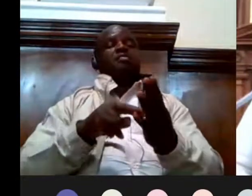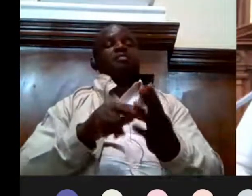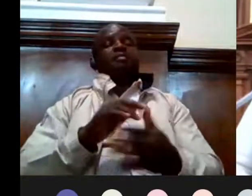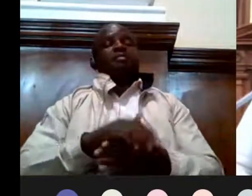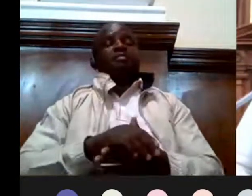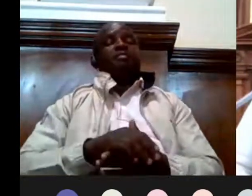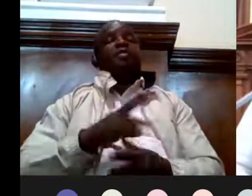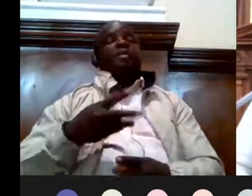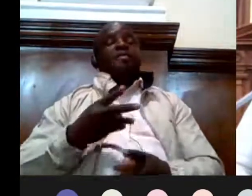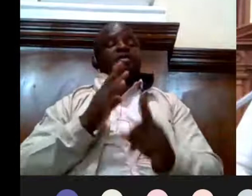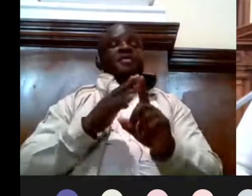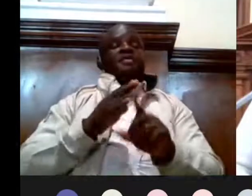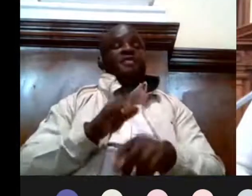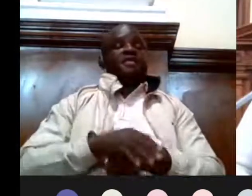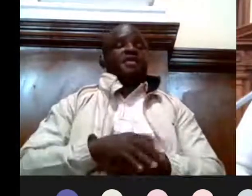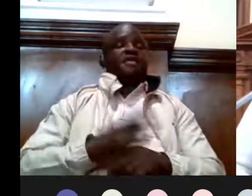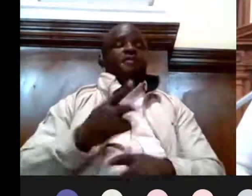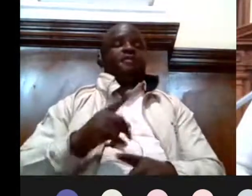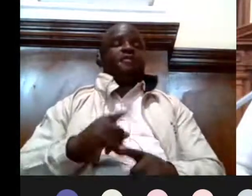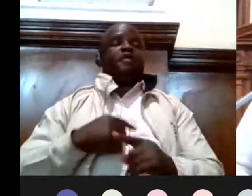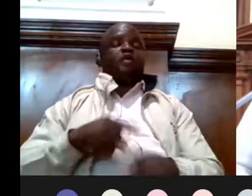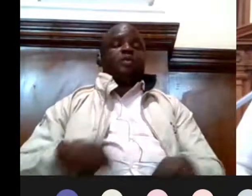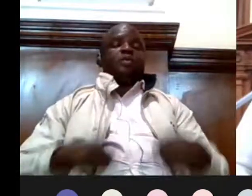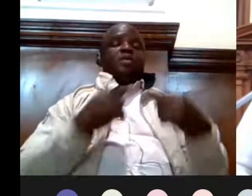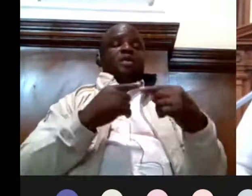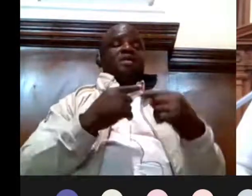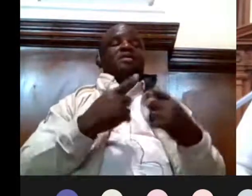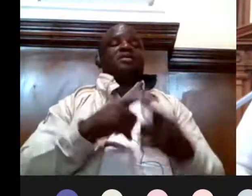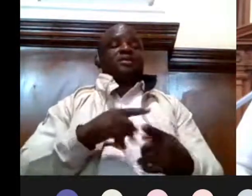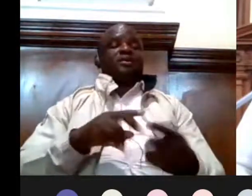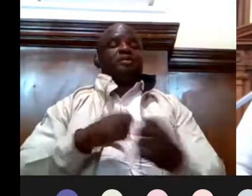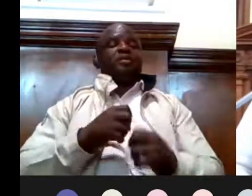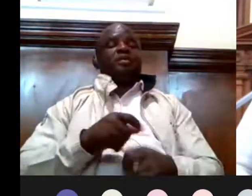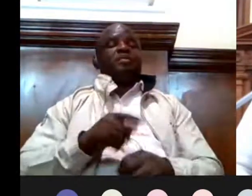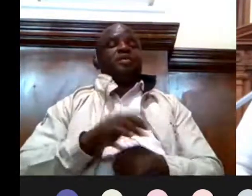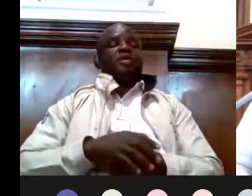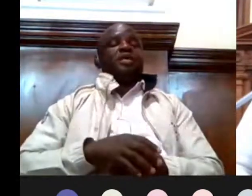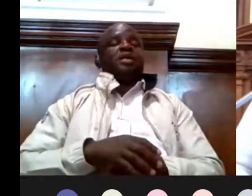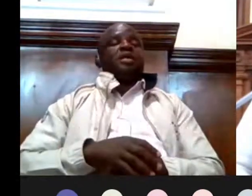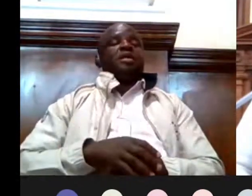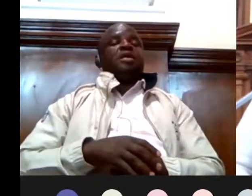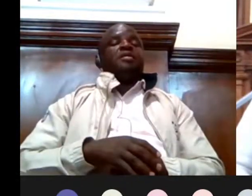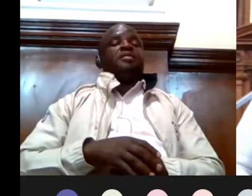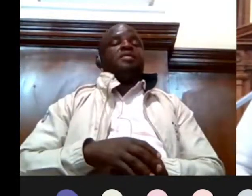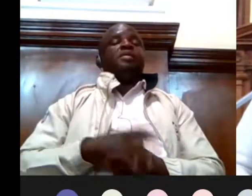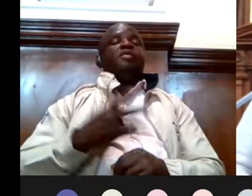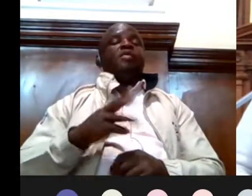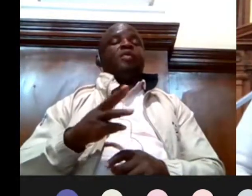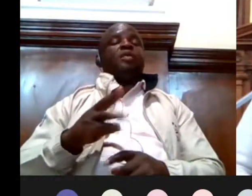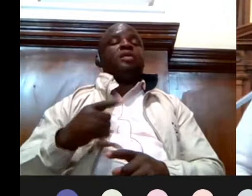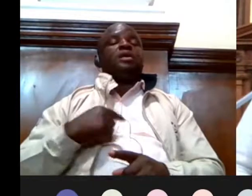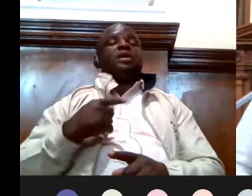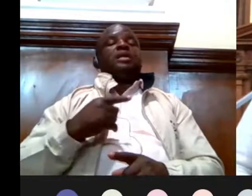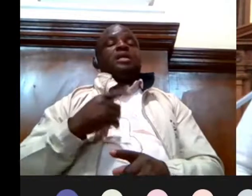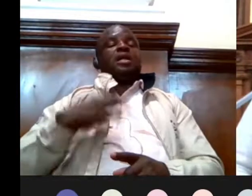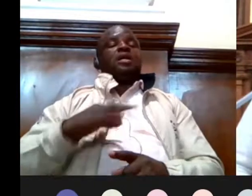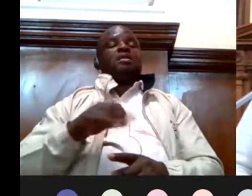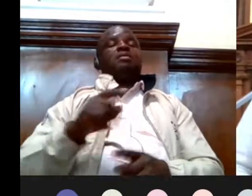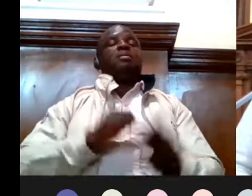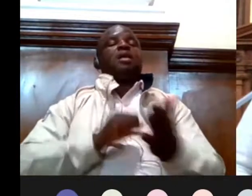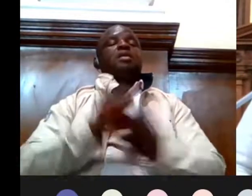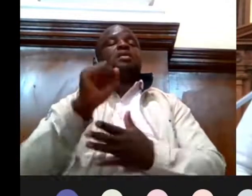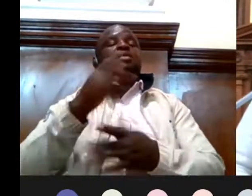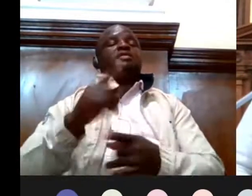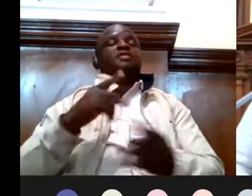in particular, to fight this pandemic and human trafficking for our girls who are sold to be